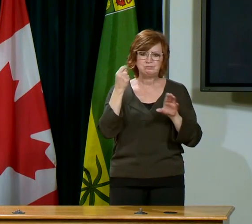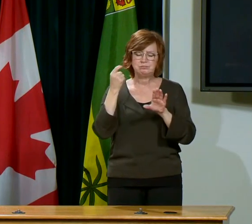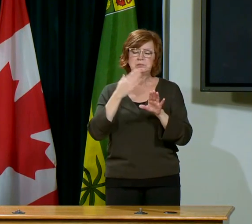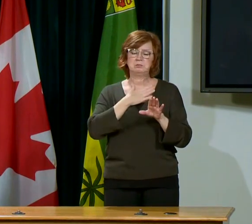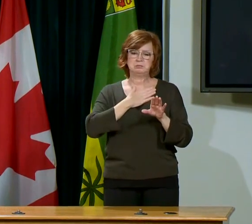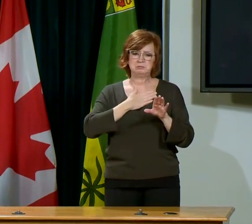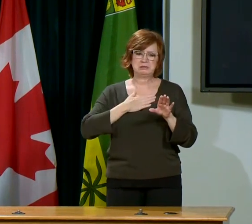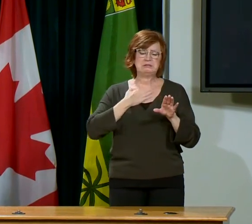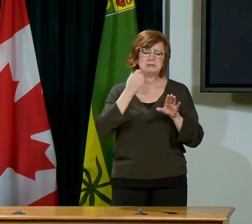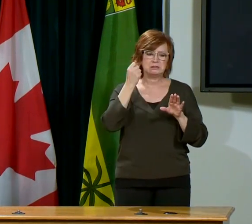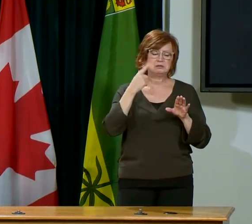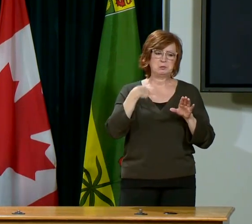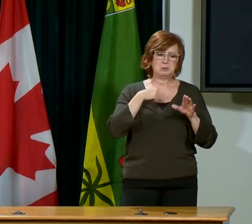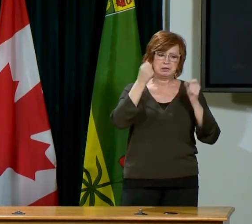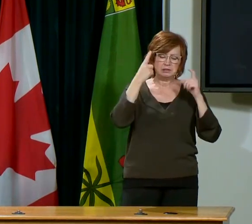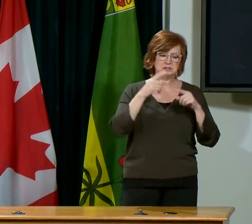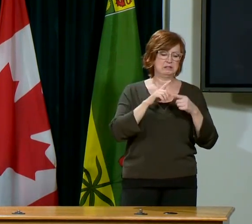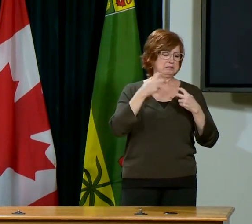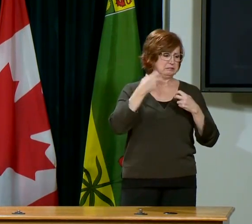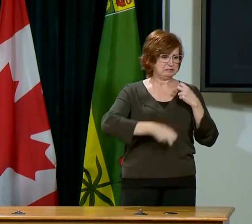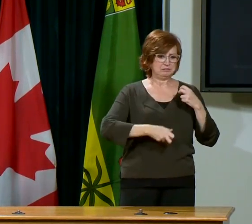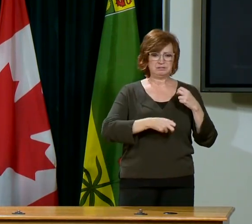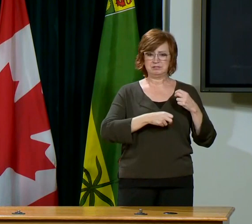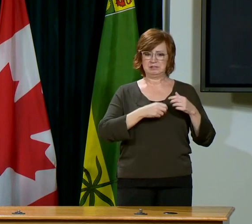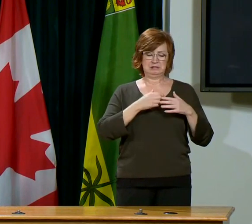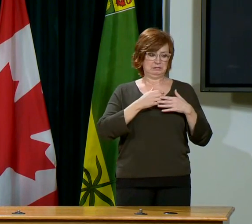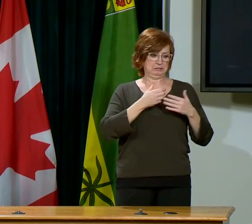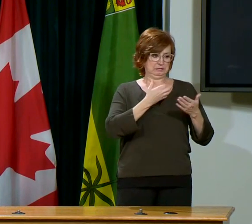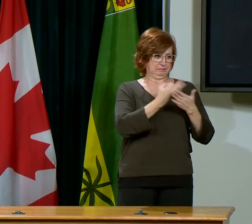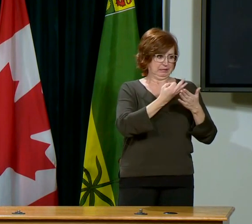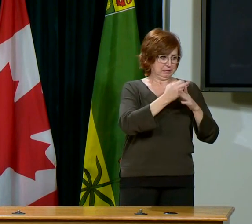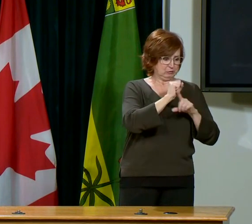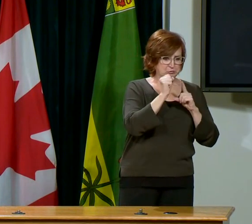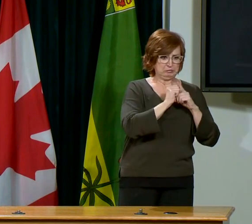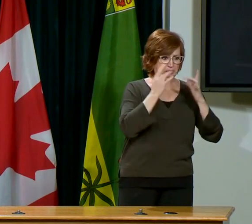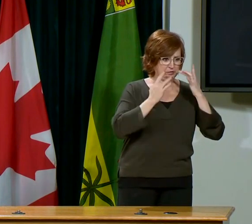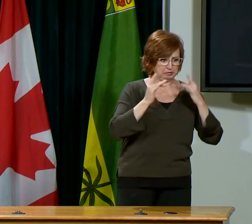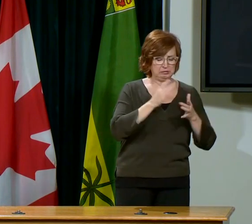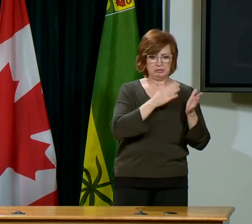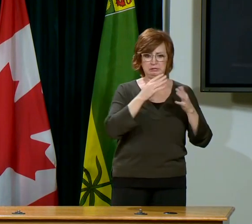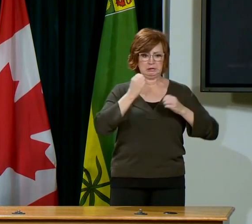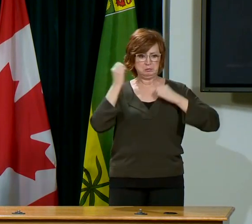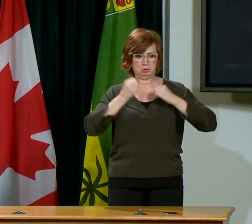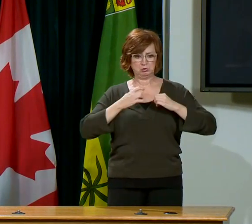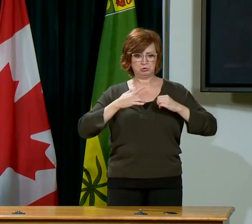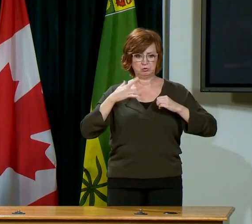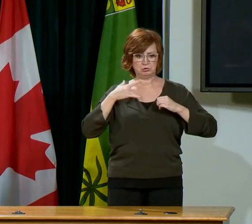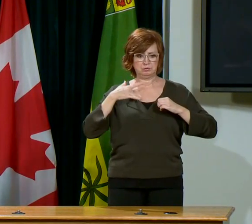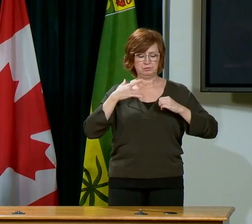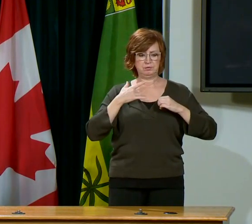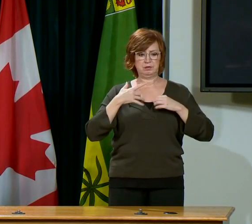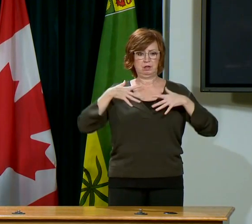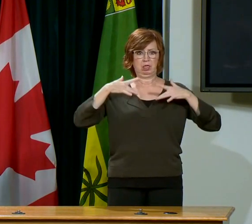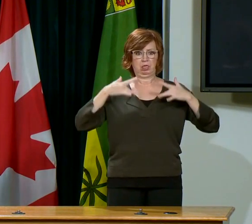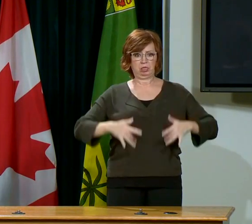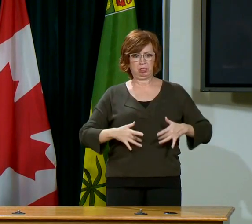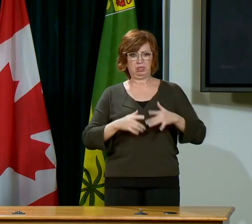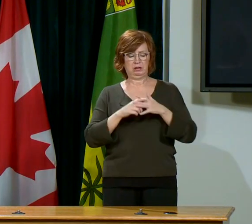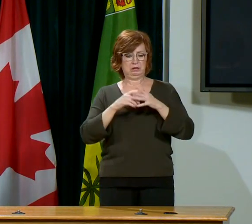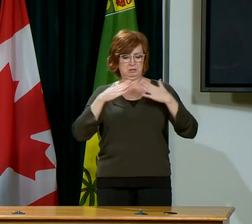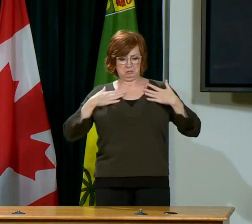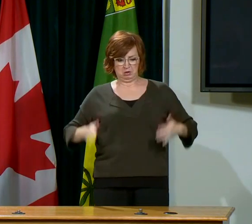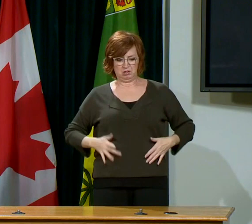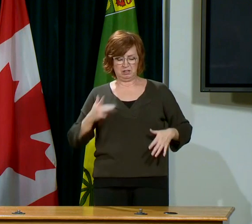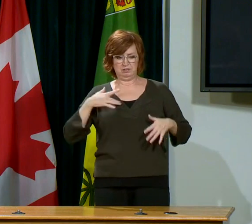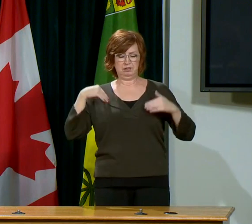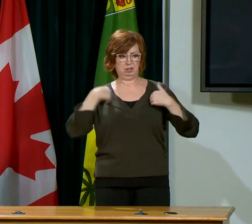professionally. The emotional, mental, physical, and economic realities of this becomes increasingly difficult with each passing week. But